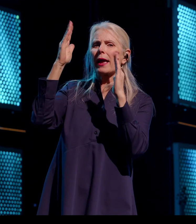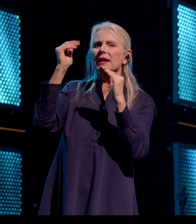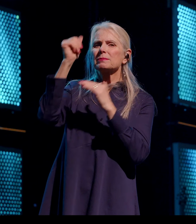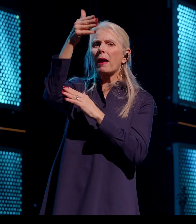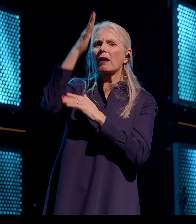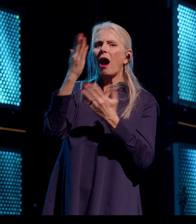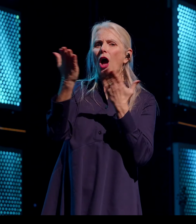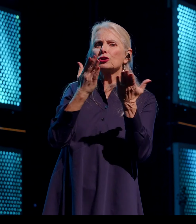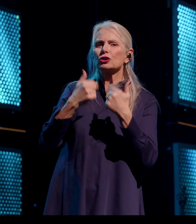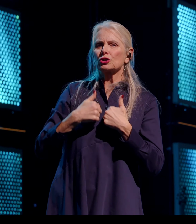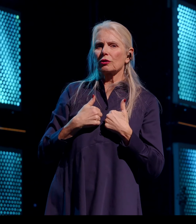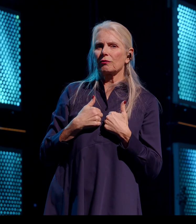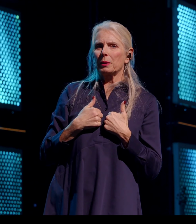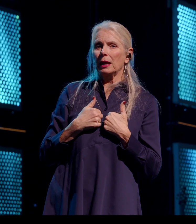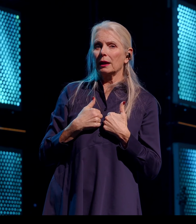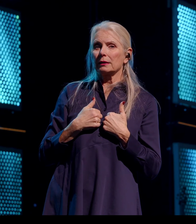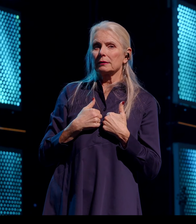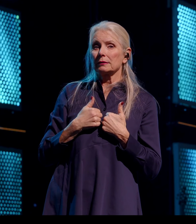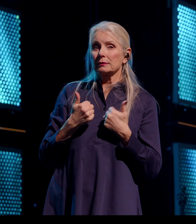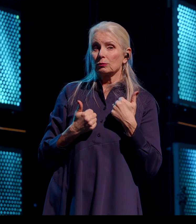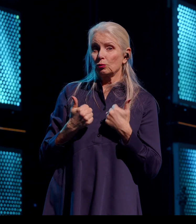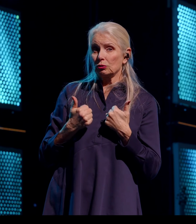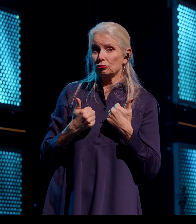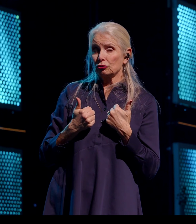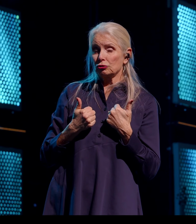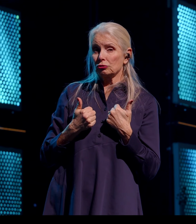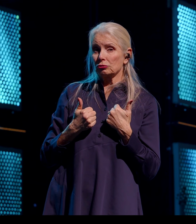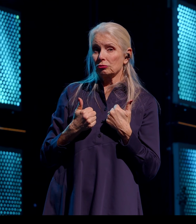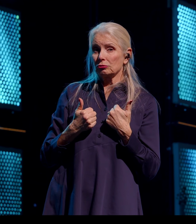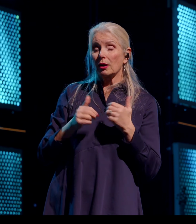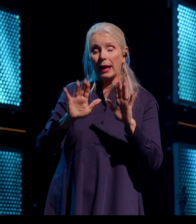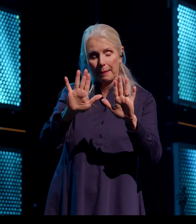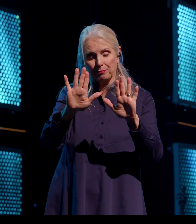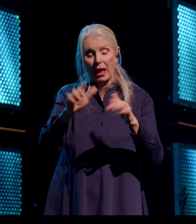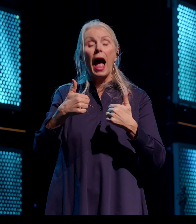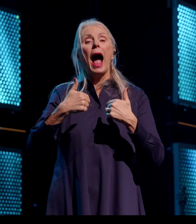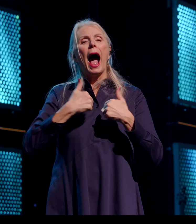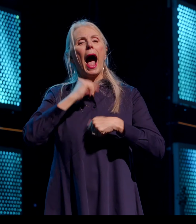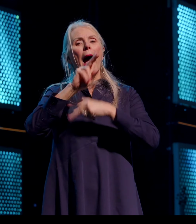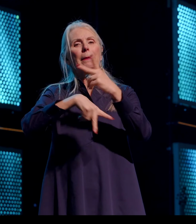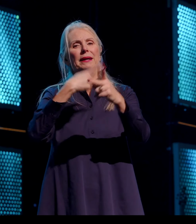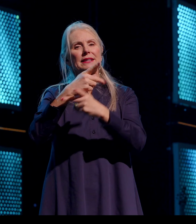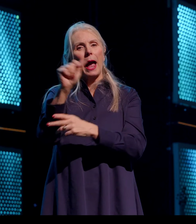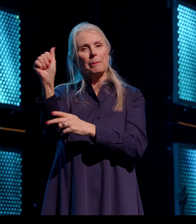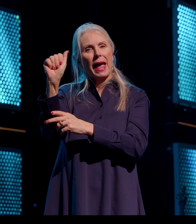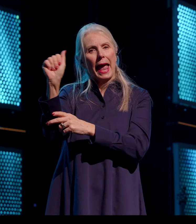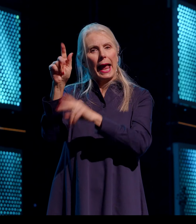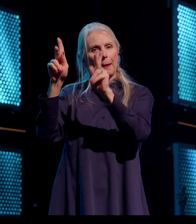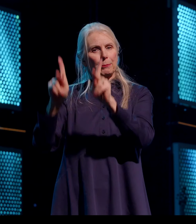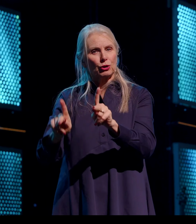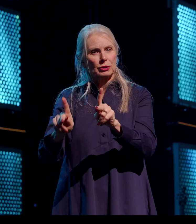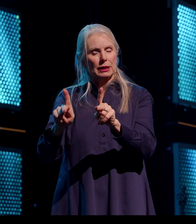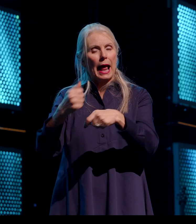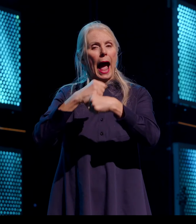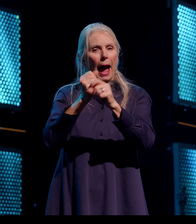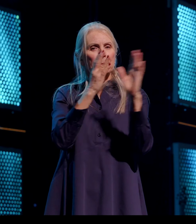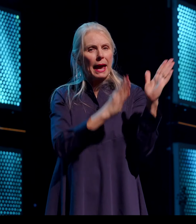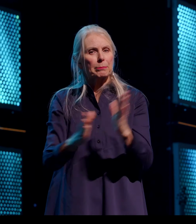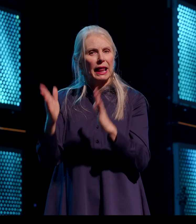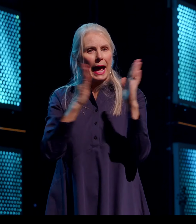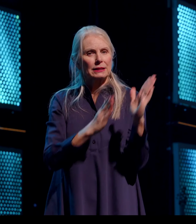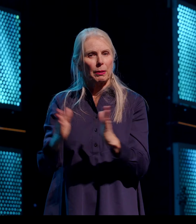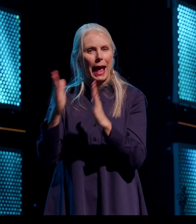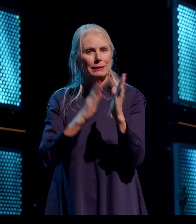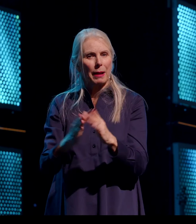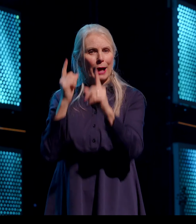make plans in life. Don't take away from this. Make plans. I know I'm type A. It's easy for me to say that. But I think scripture, the principle's there.